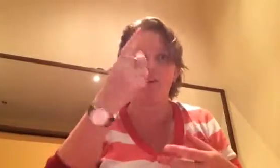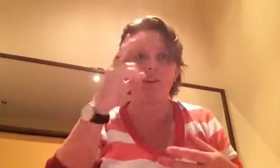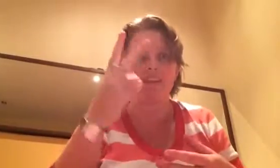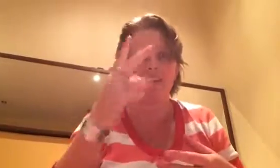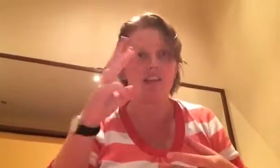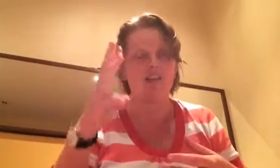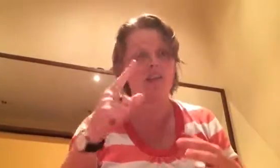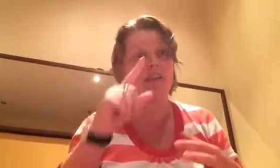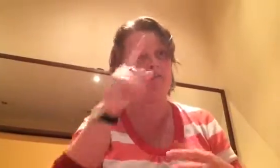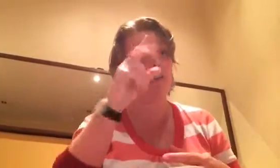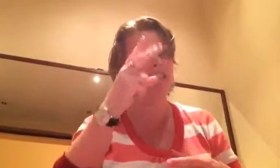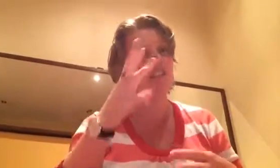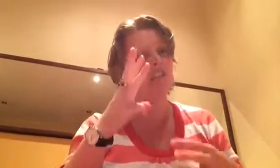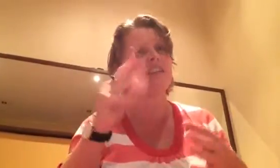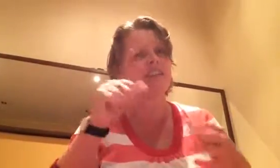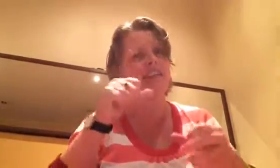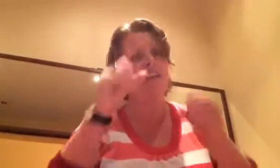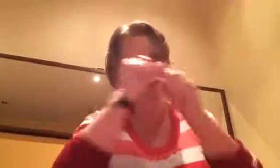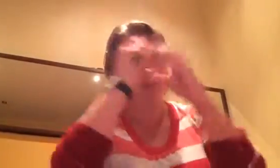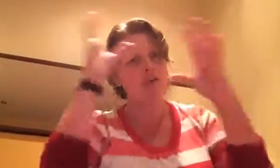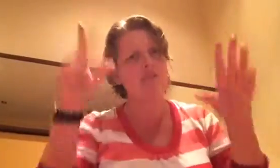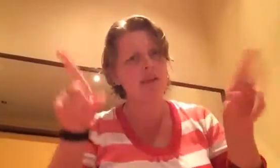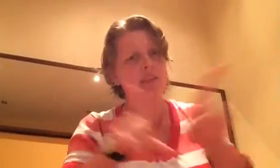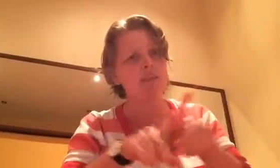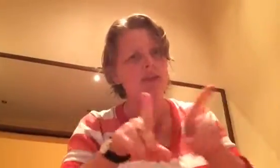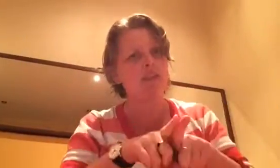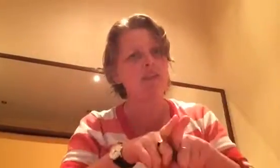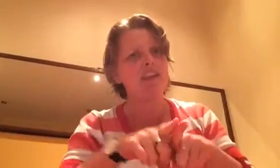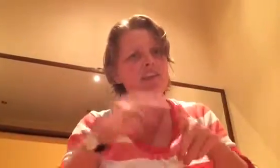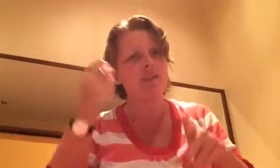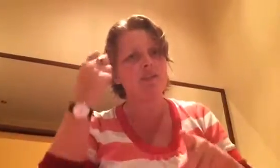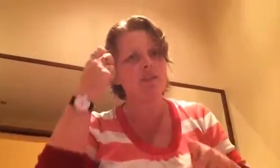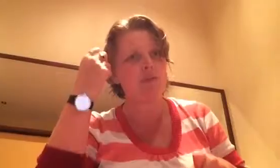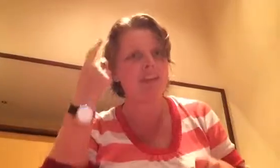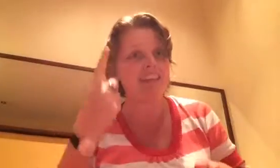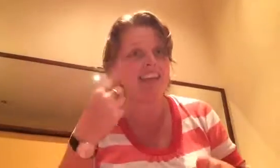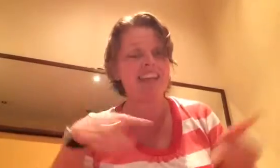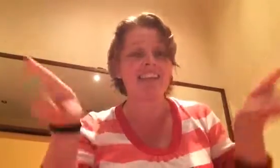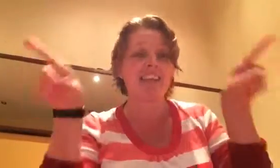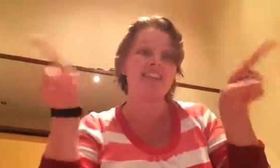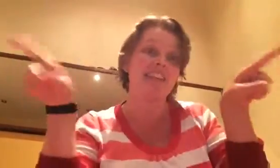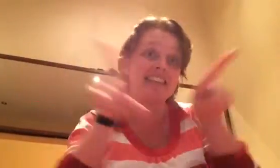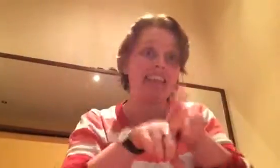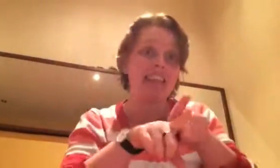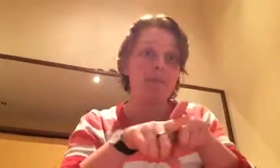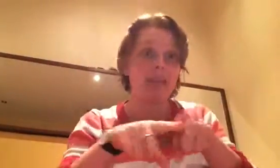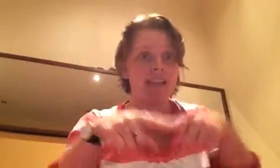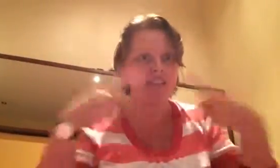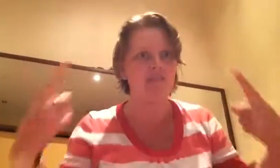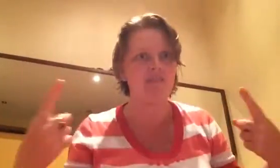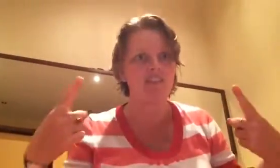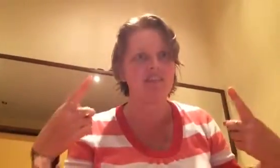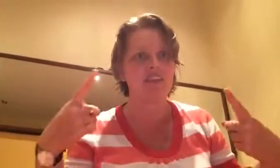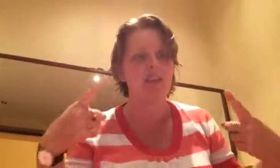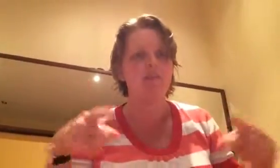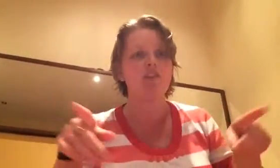first, second, third. And first, second, third is a concept as well to understand, and things like same and different, because